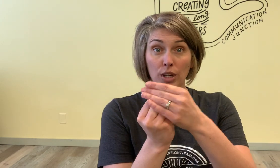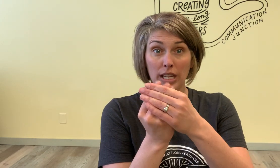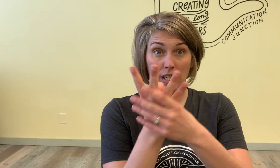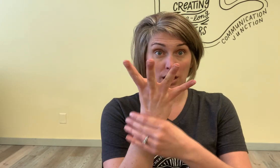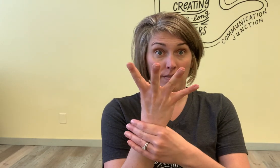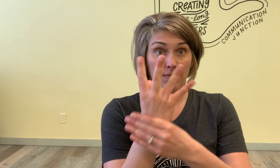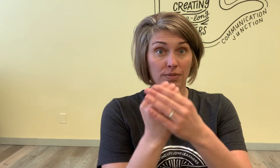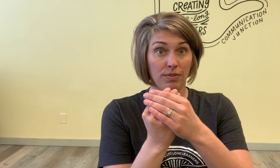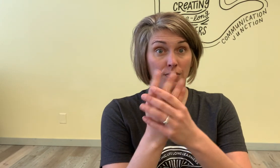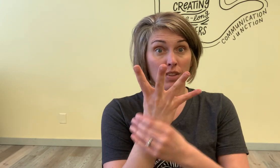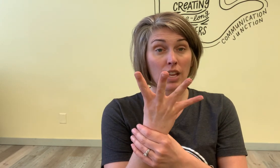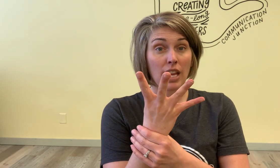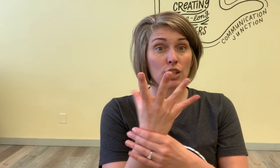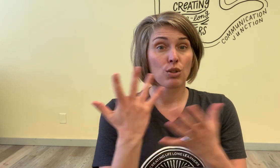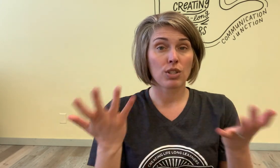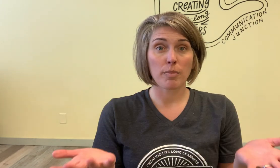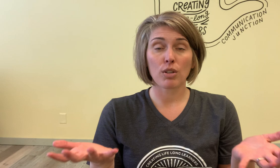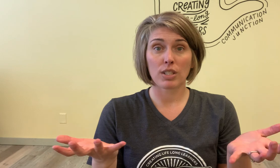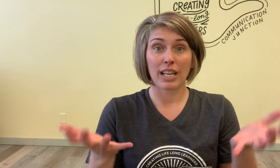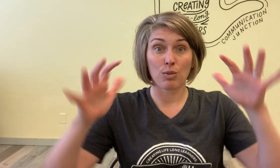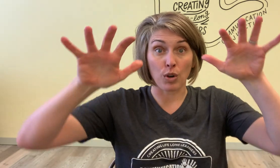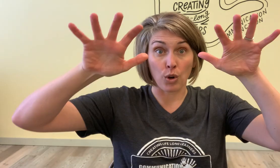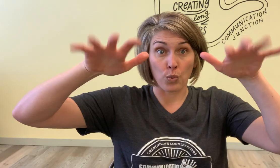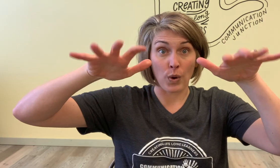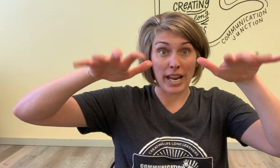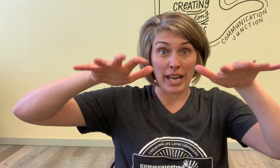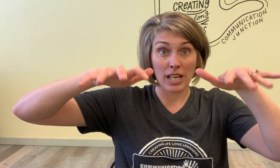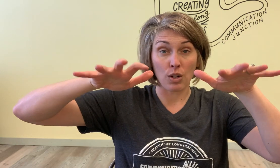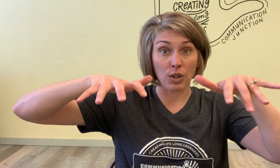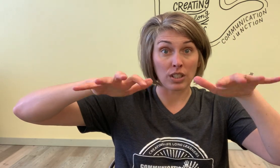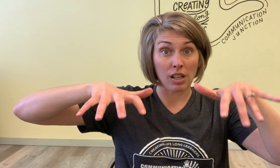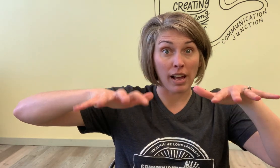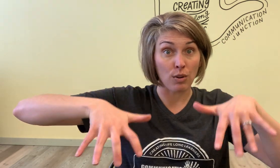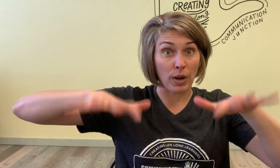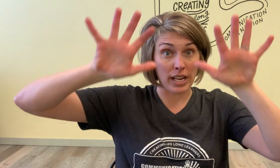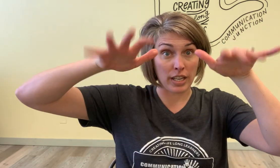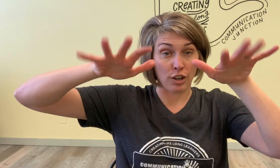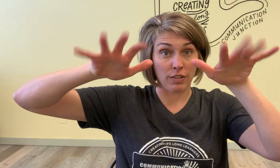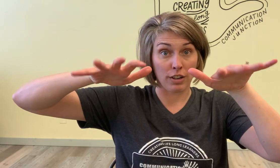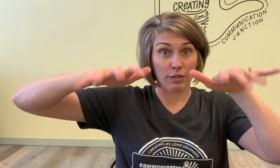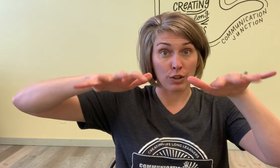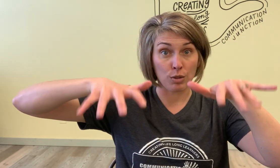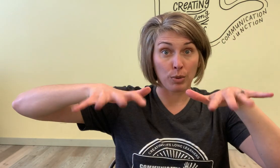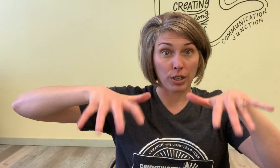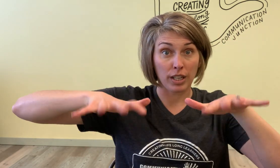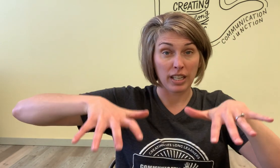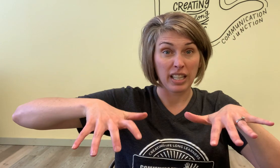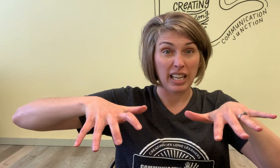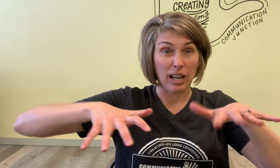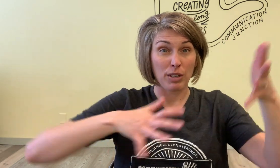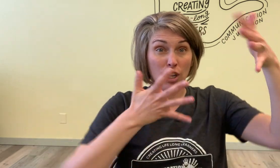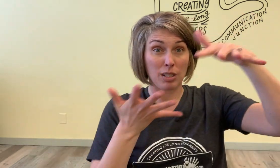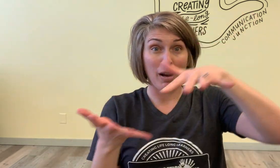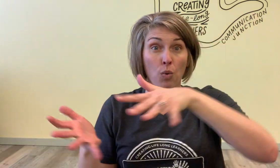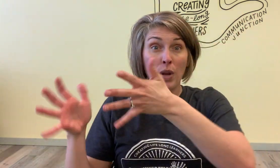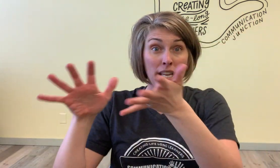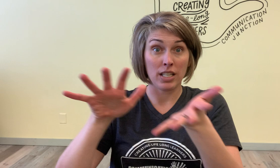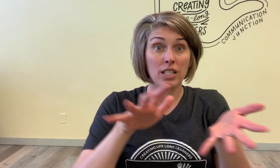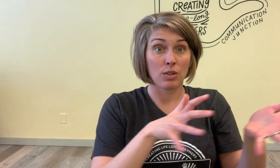spring. So some of those signs were rain. There was a lot of rain in our very first book. And we talked about wind. We're